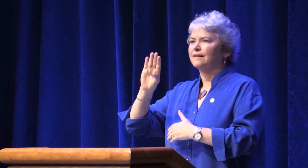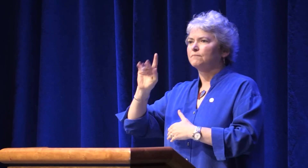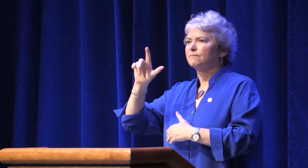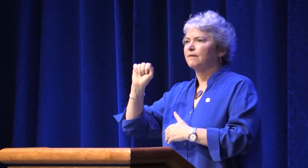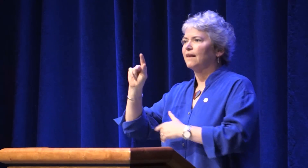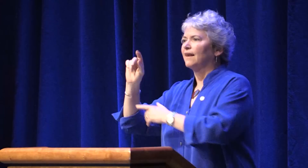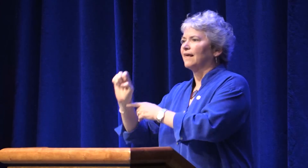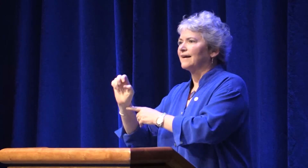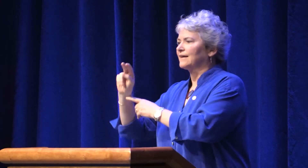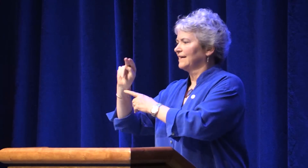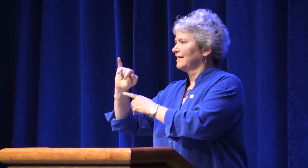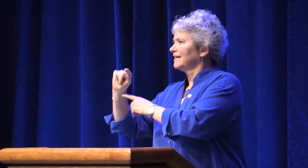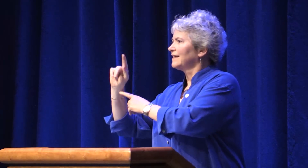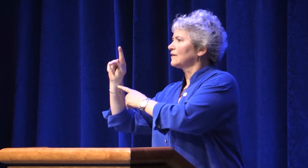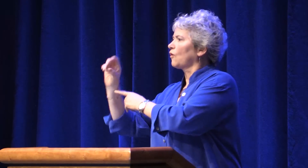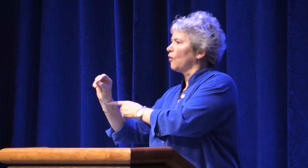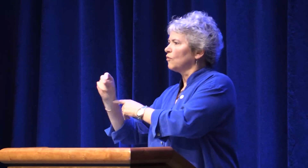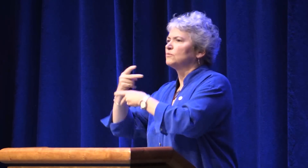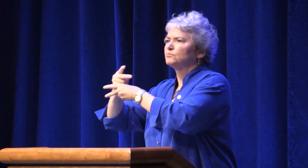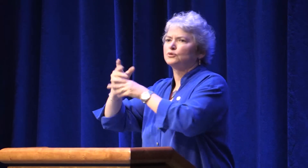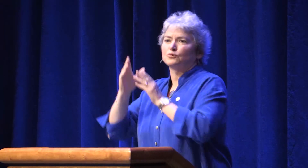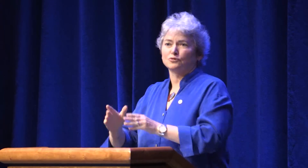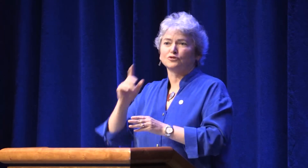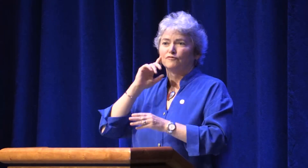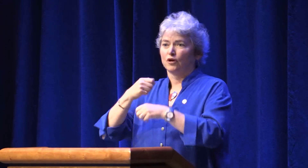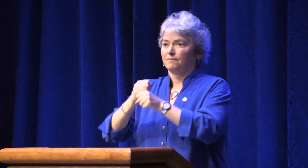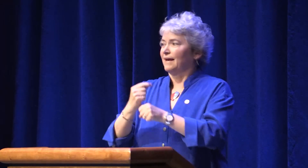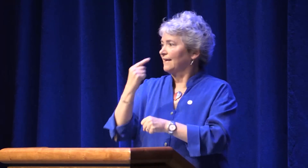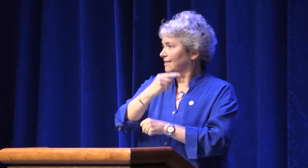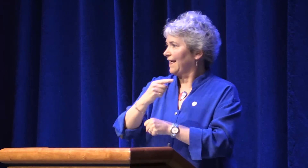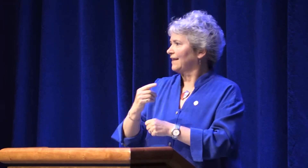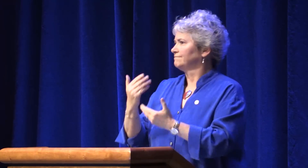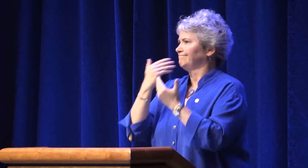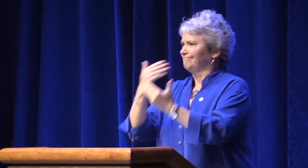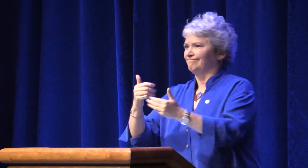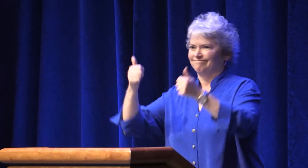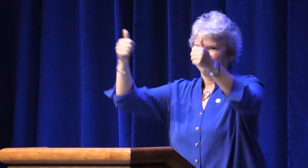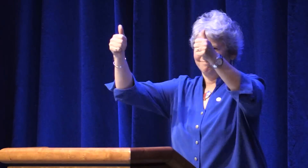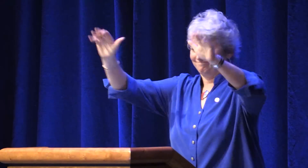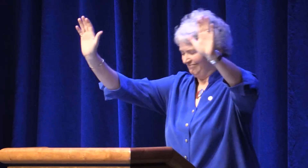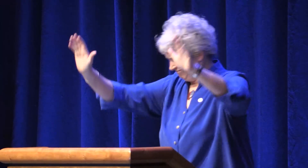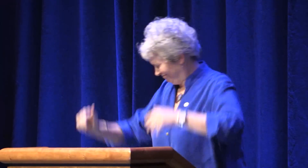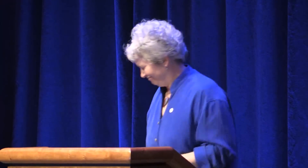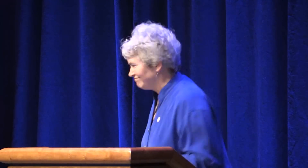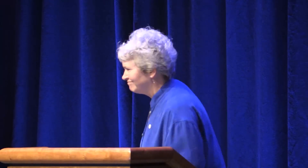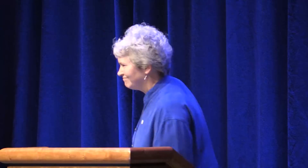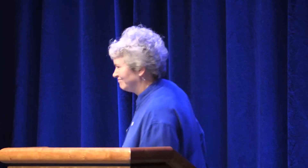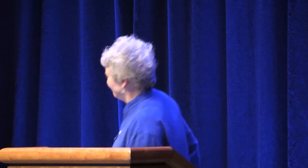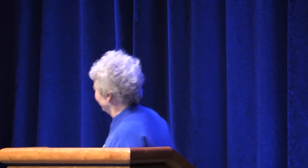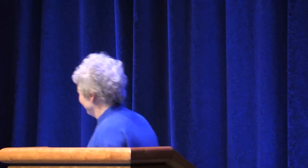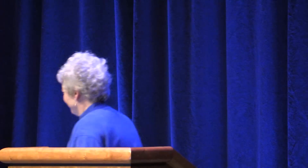thank Bad Cats Entertainment and Blake Nitko for the production of this video. Thank you.